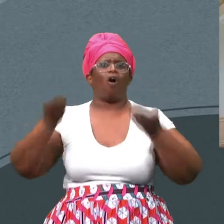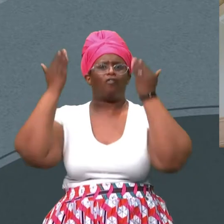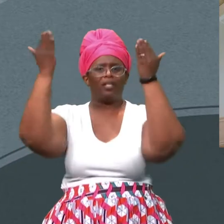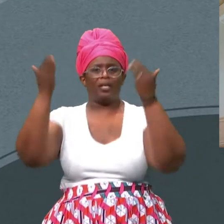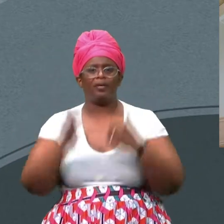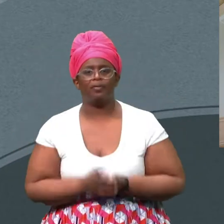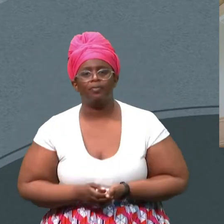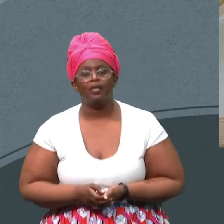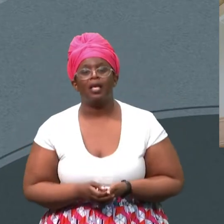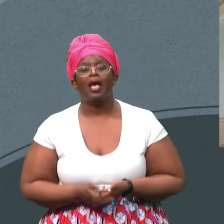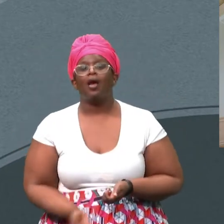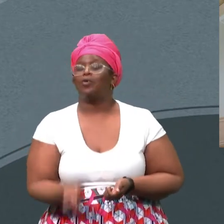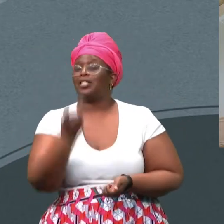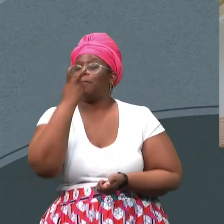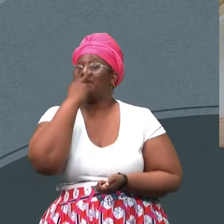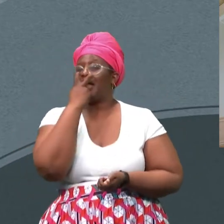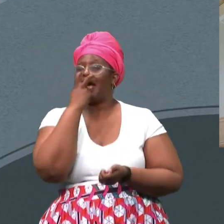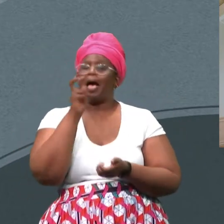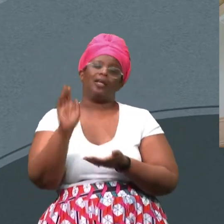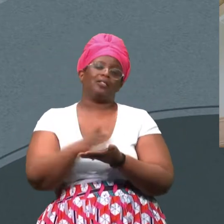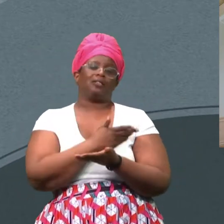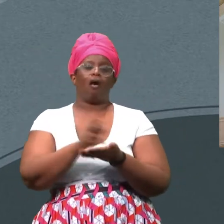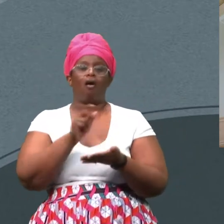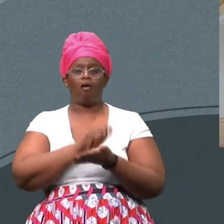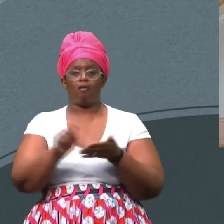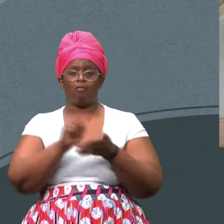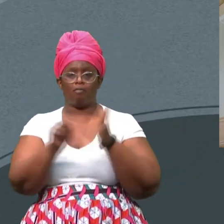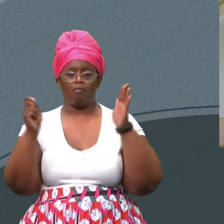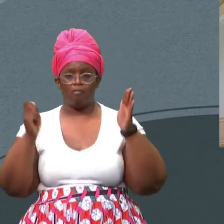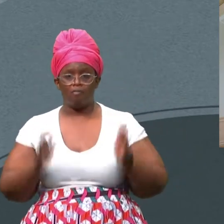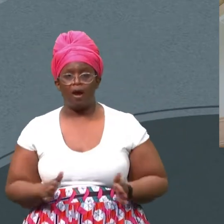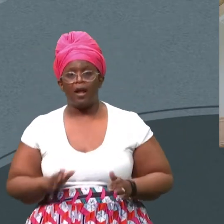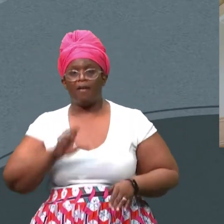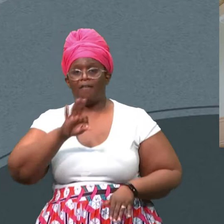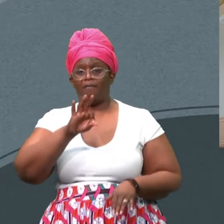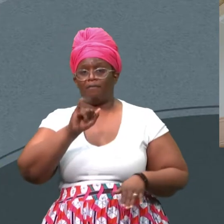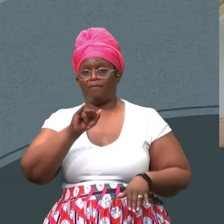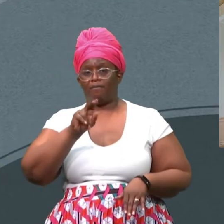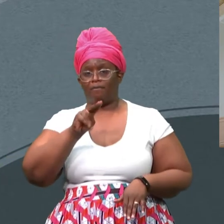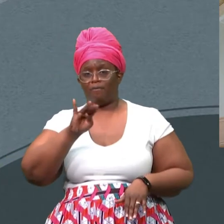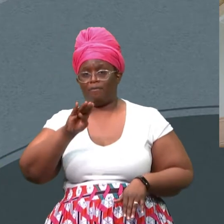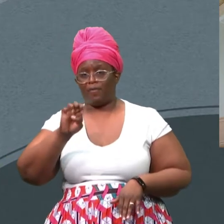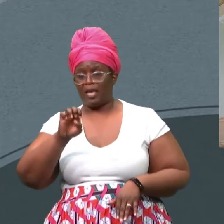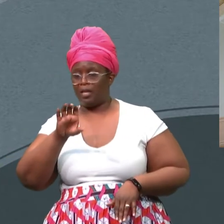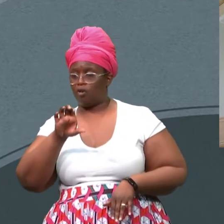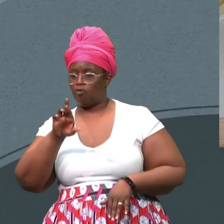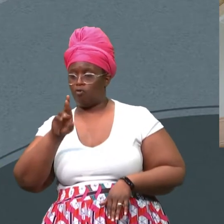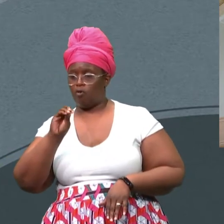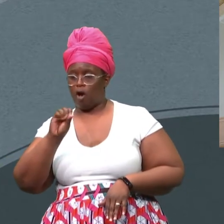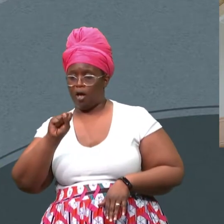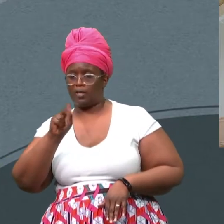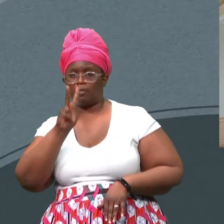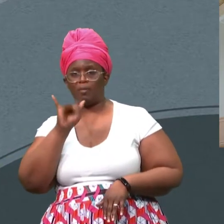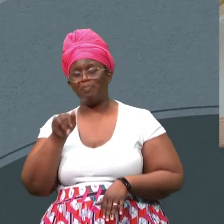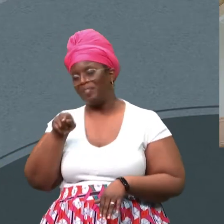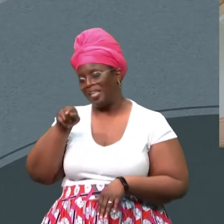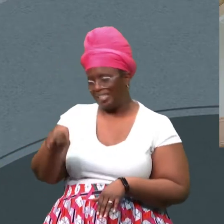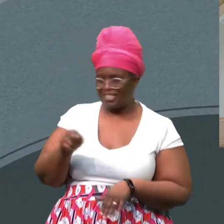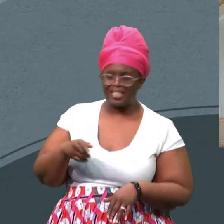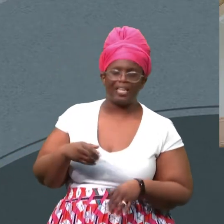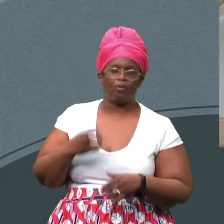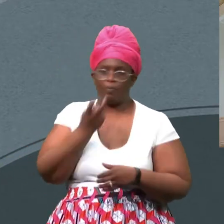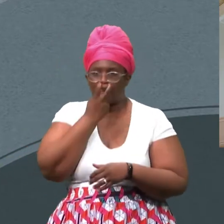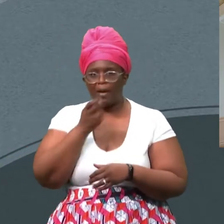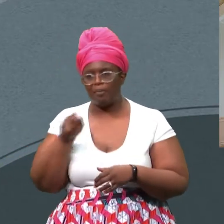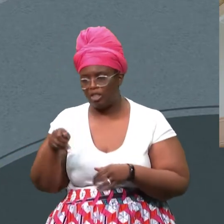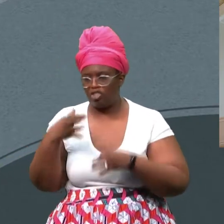said the blind hymn writer. The blind hymn writer, Fanny Crosby, she described how important this grateful praise